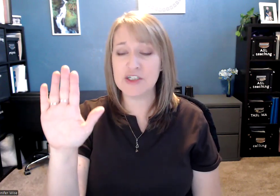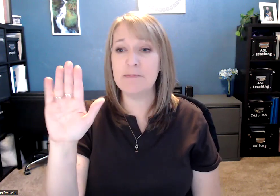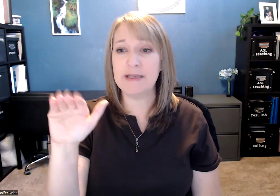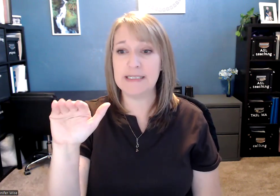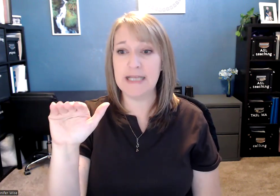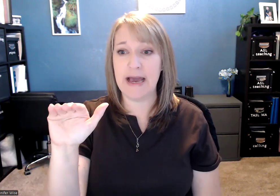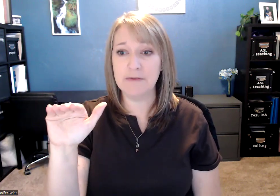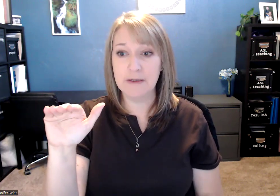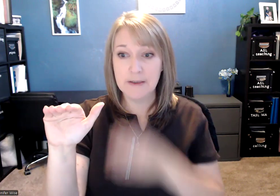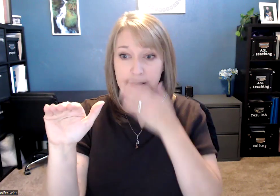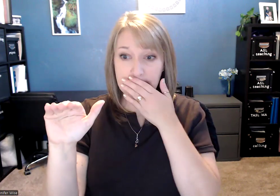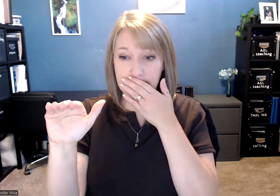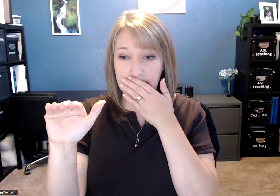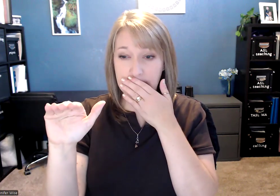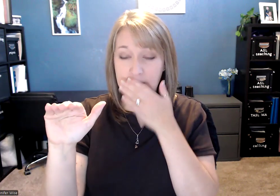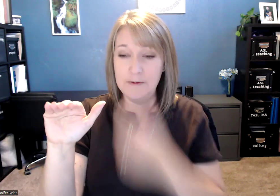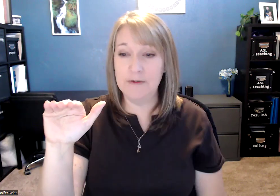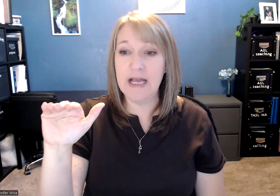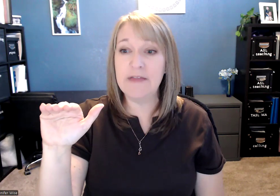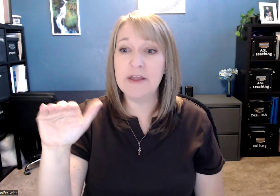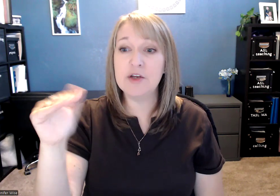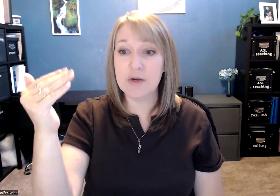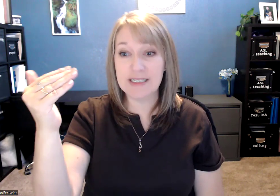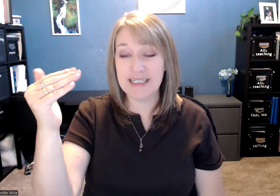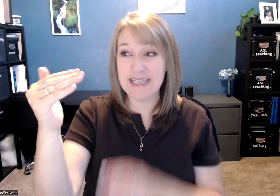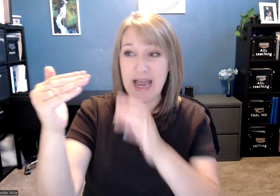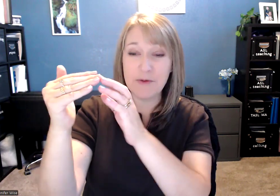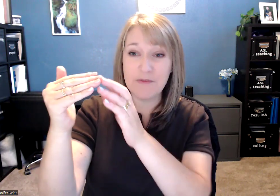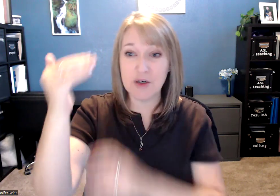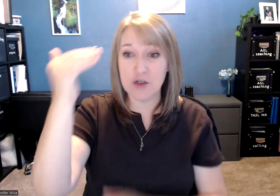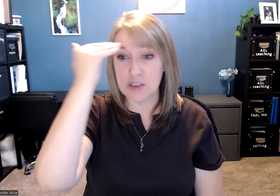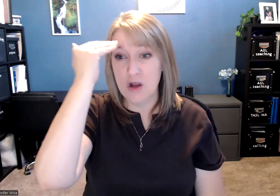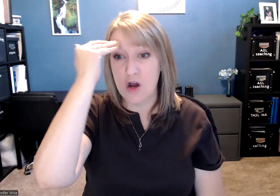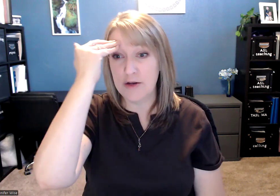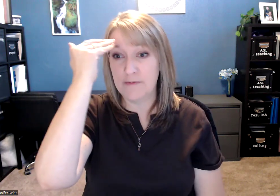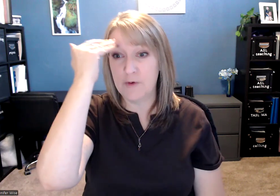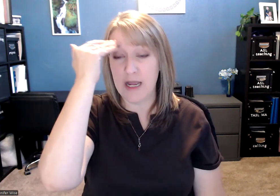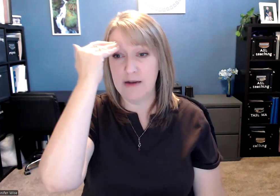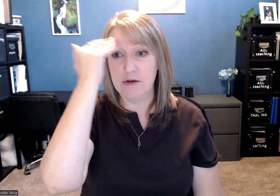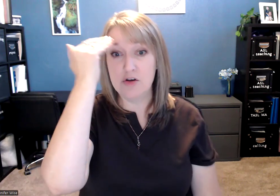shape bent in half. And then you're going to tap your fingers on your forehead.